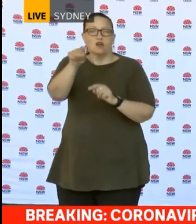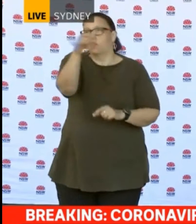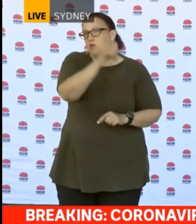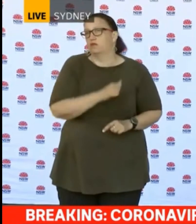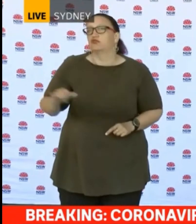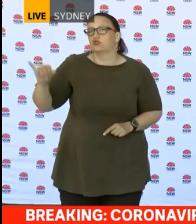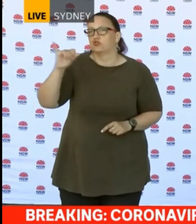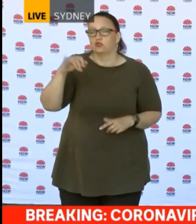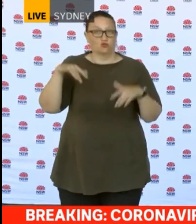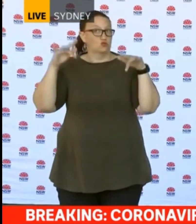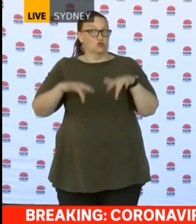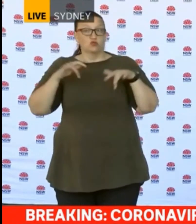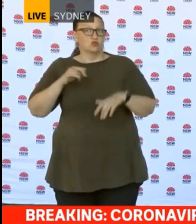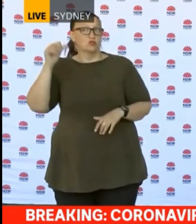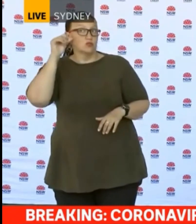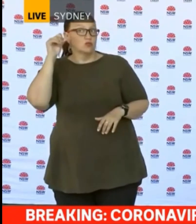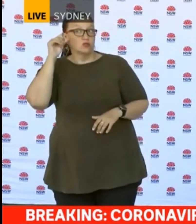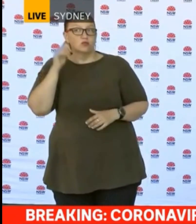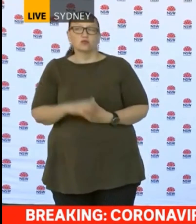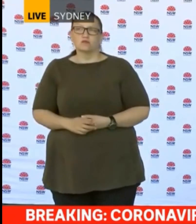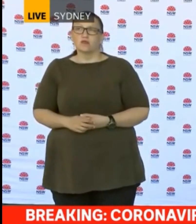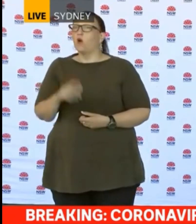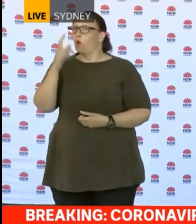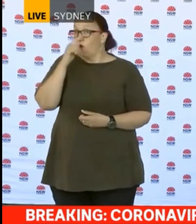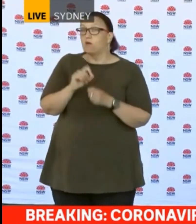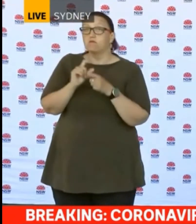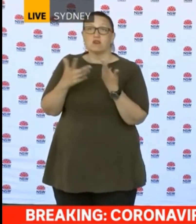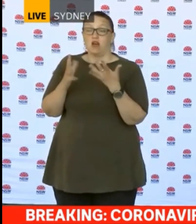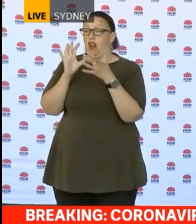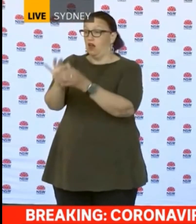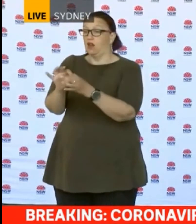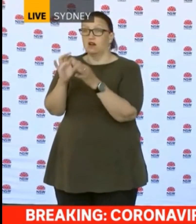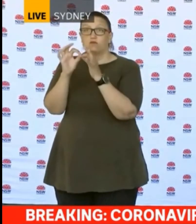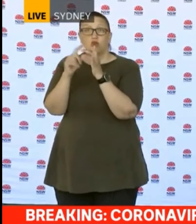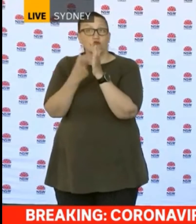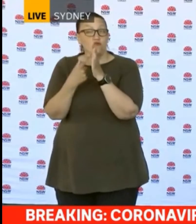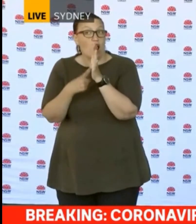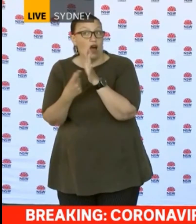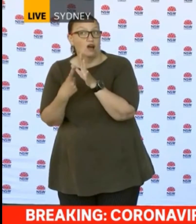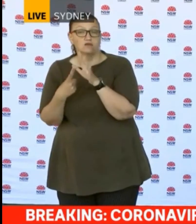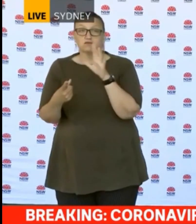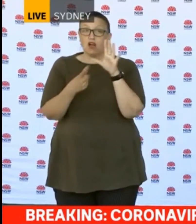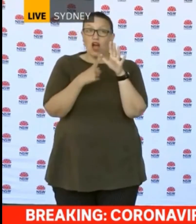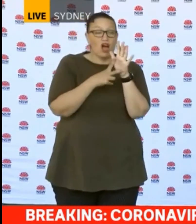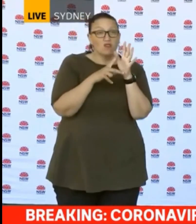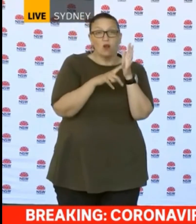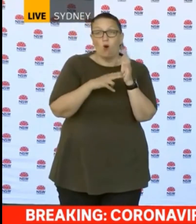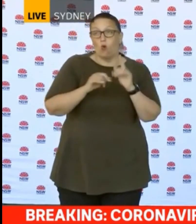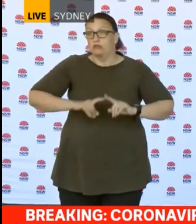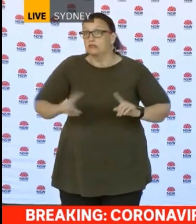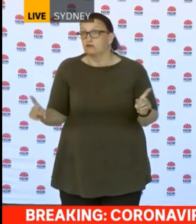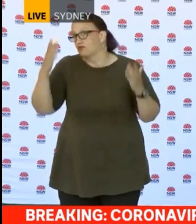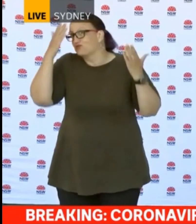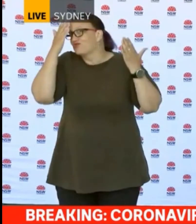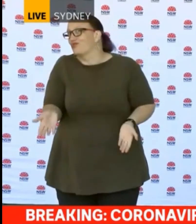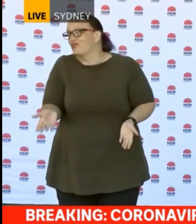into terms of what genomic linkage is, whether it's Berejiklian or Avalon, or keeping our options open, but they would be